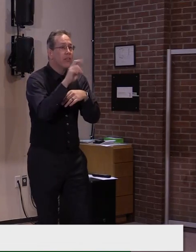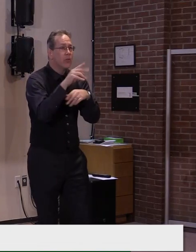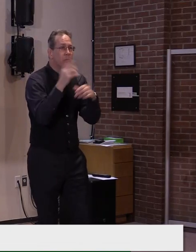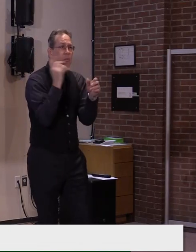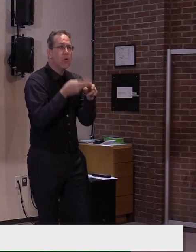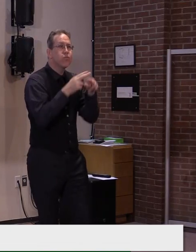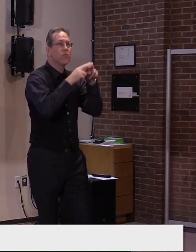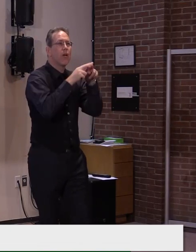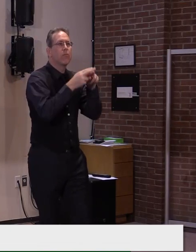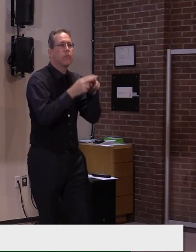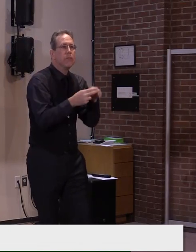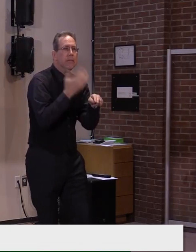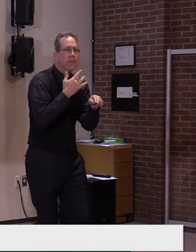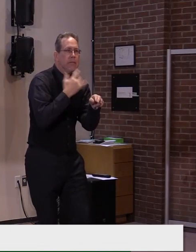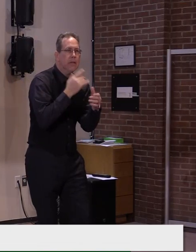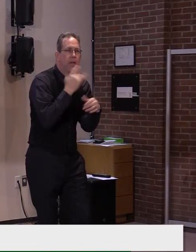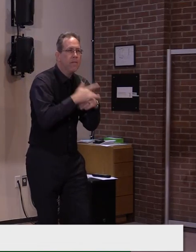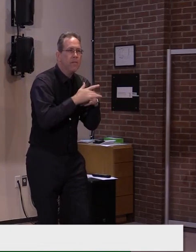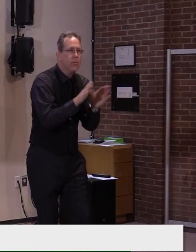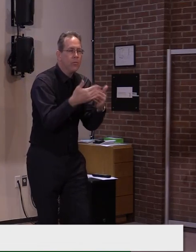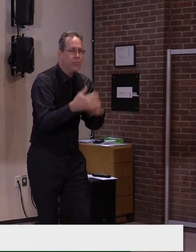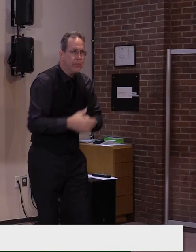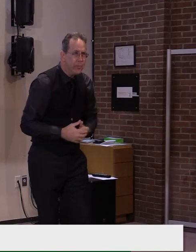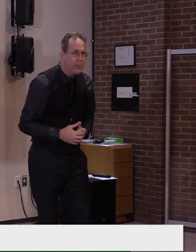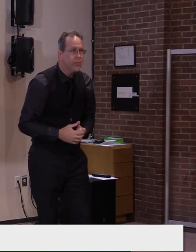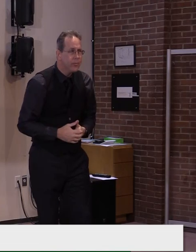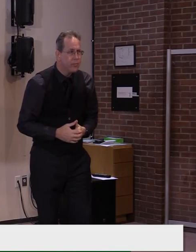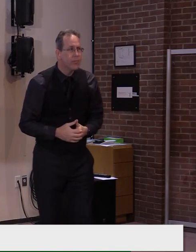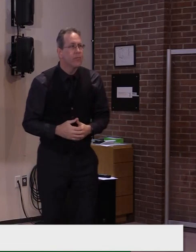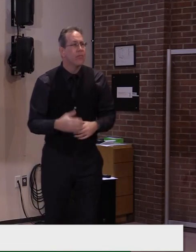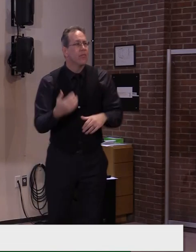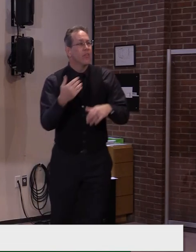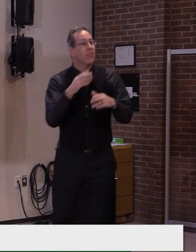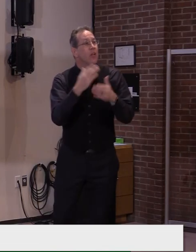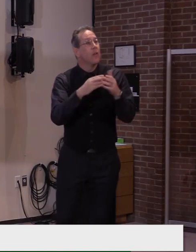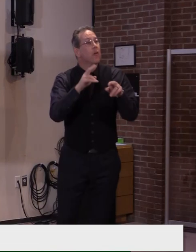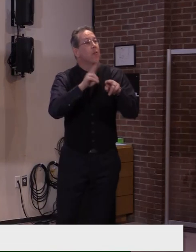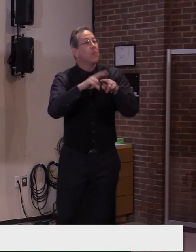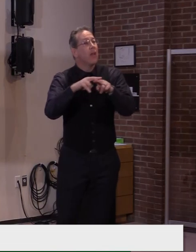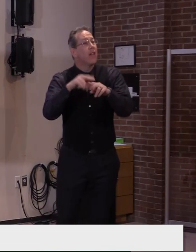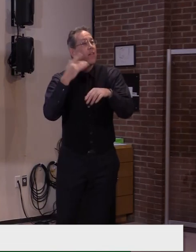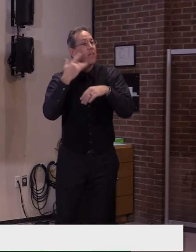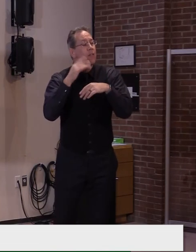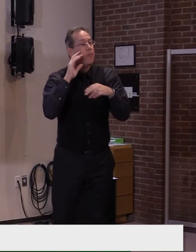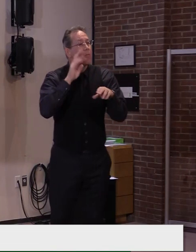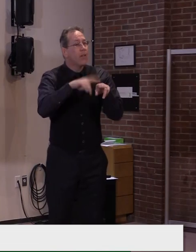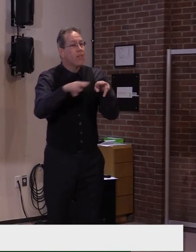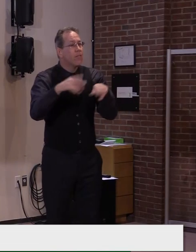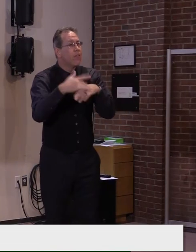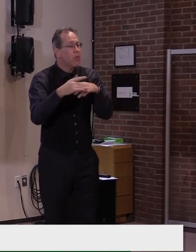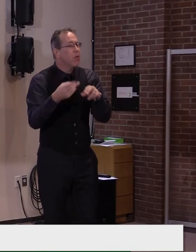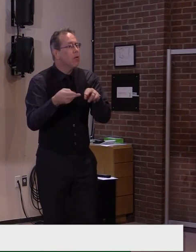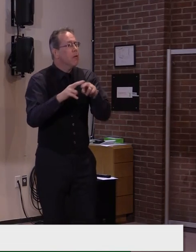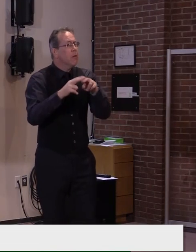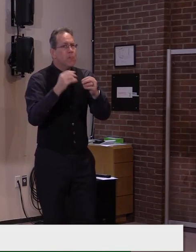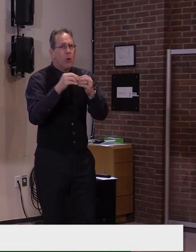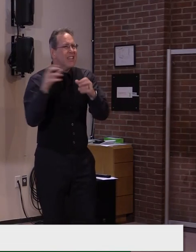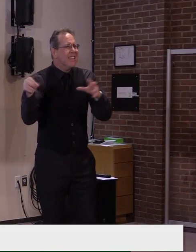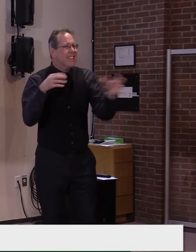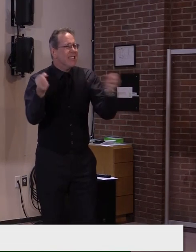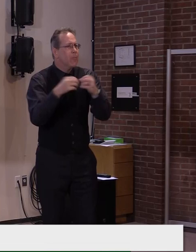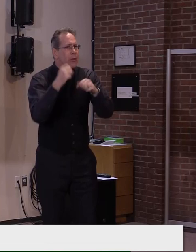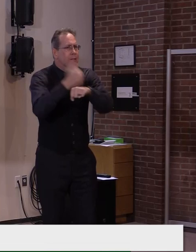has been increasing over the last 10 days to 2 weeks or so. But again, just quickly looking at